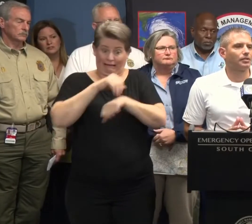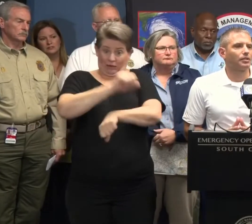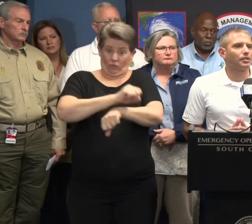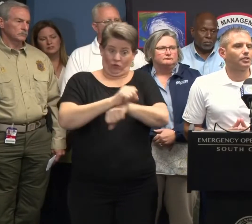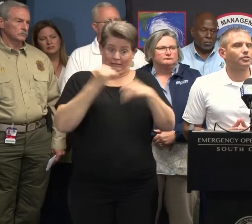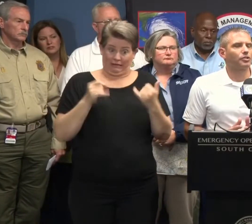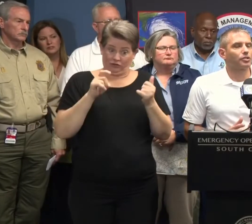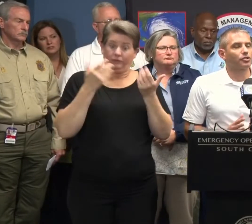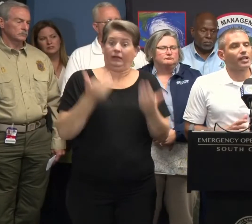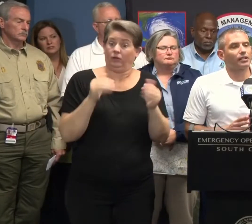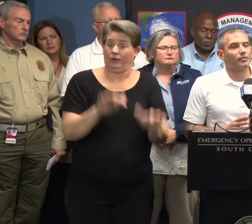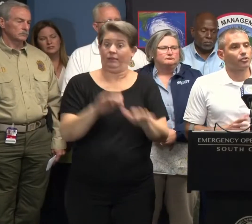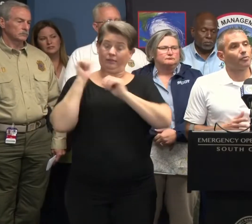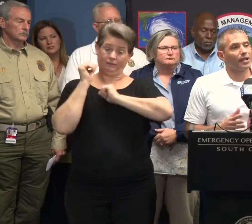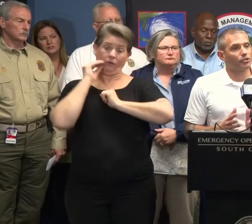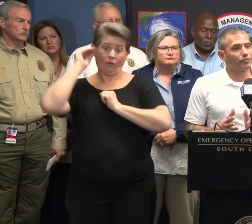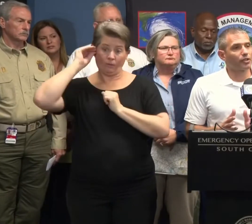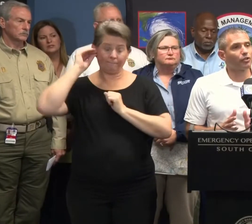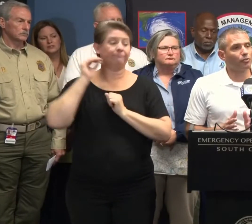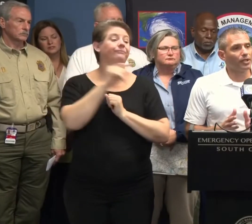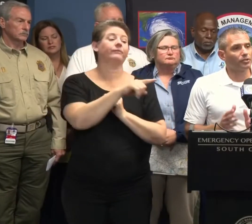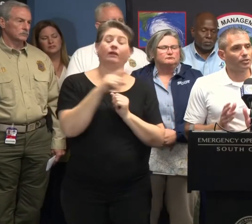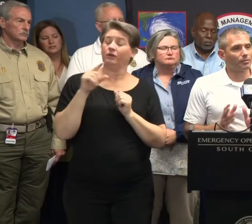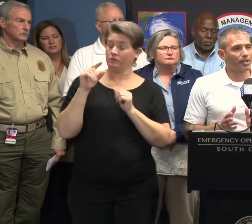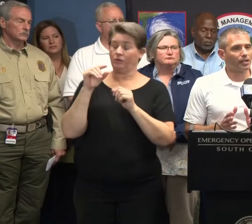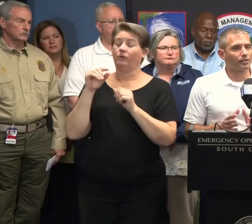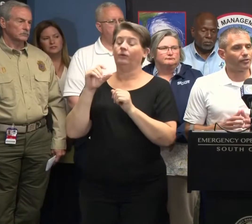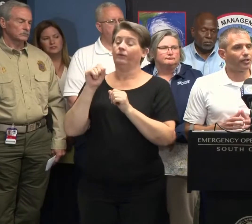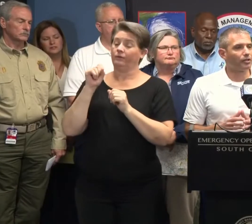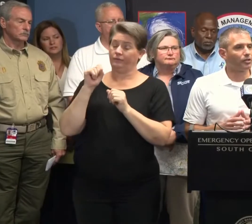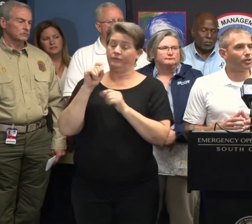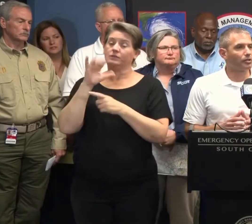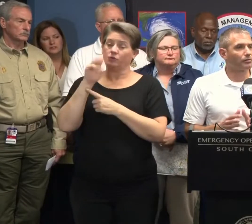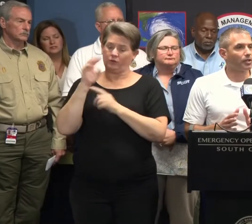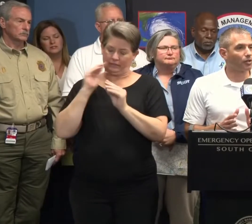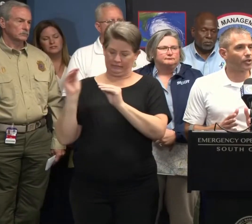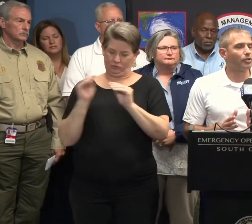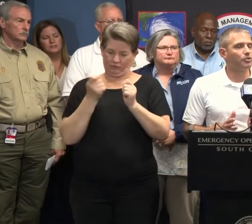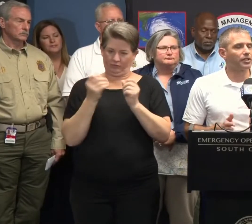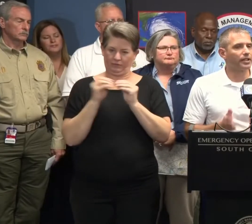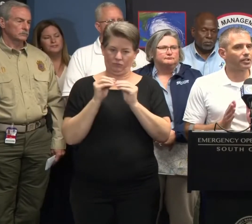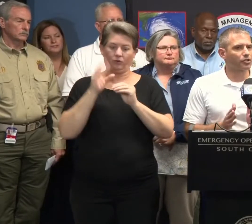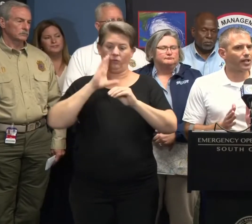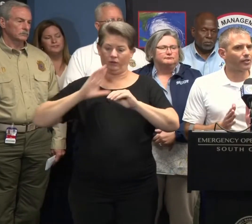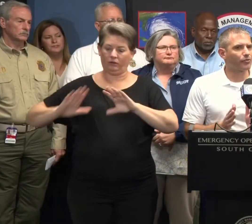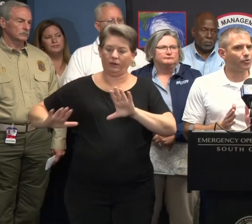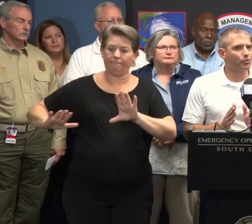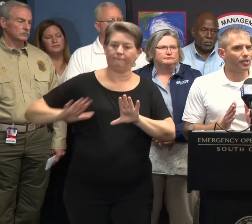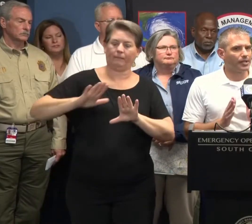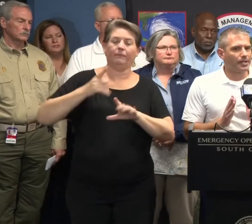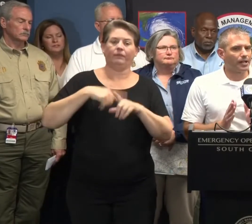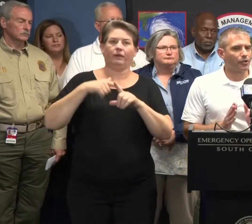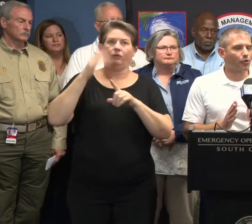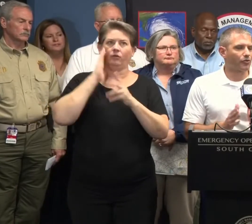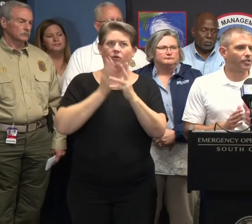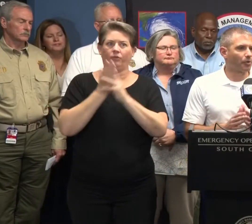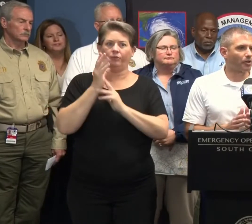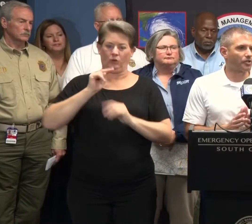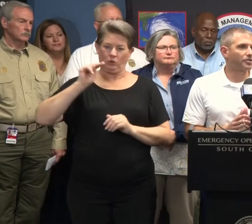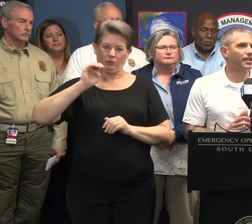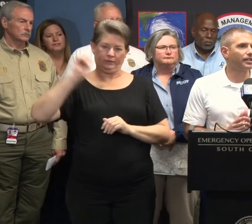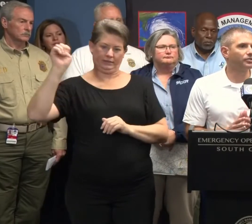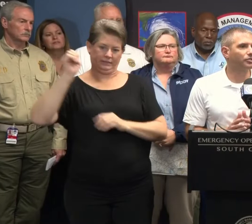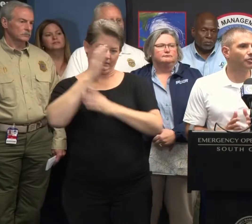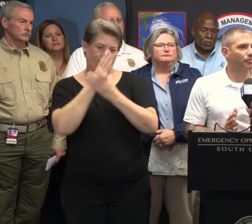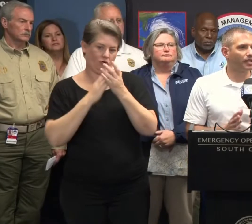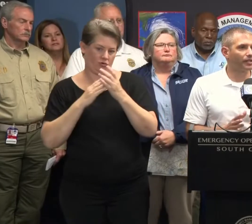home early? So the track of the storm has shifted a little bit. So it's going to make landfall along the coast, and then it's going to track through the northeast part